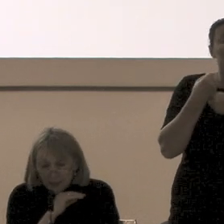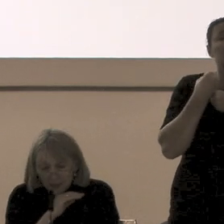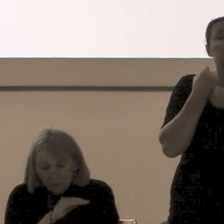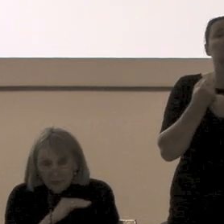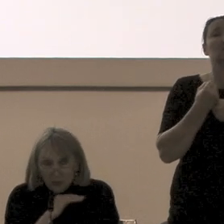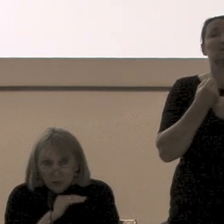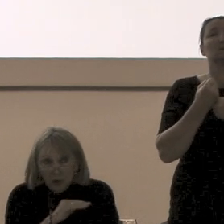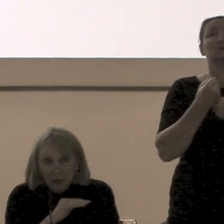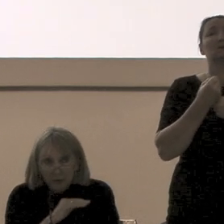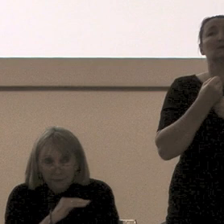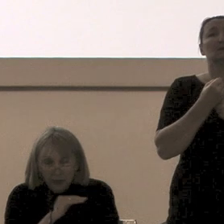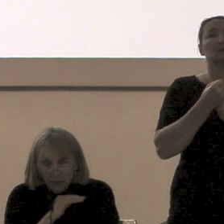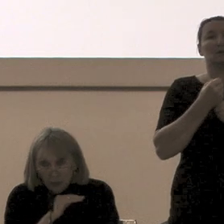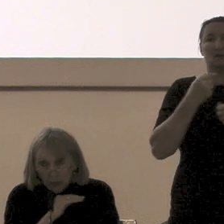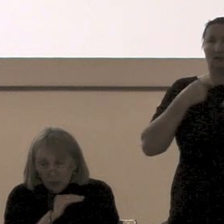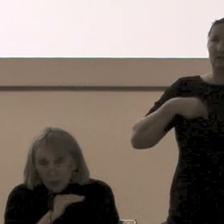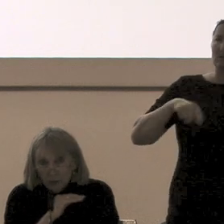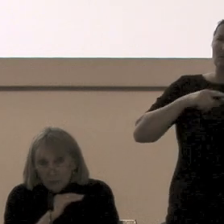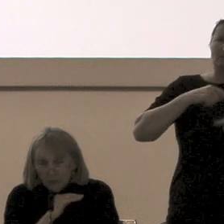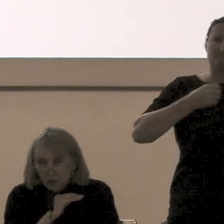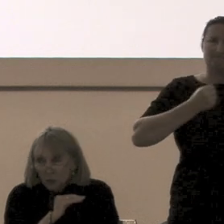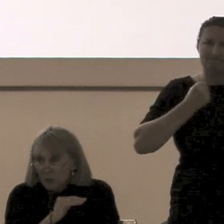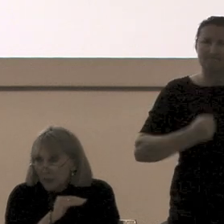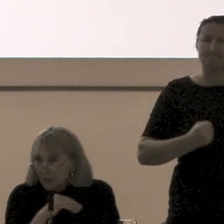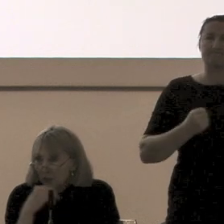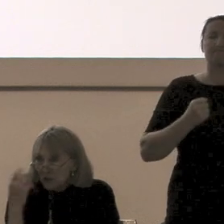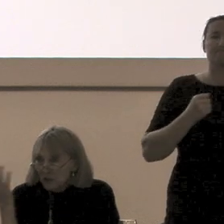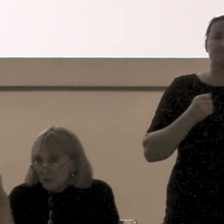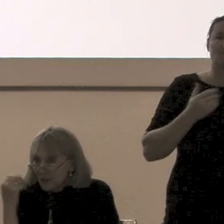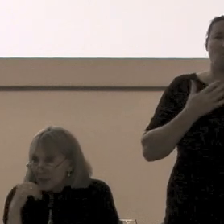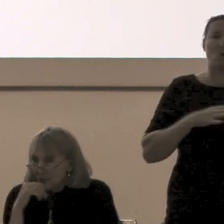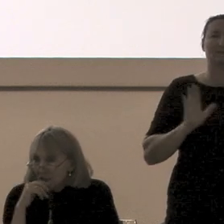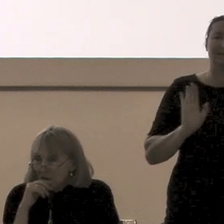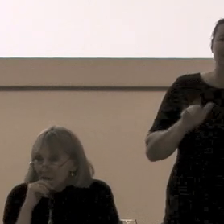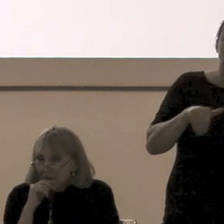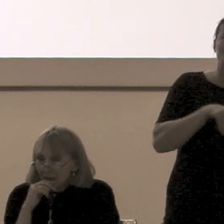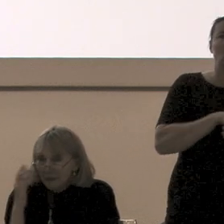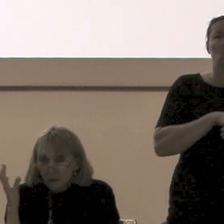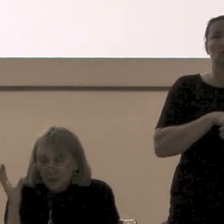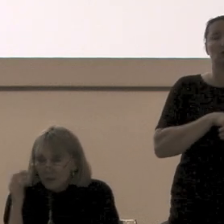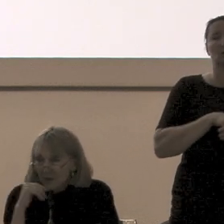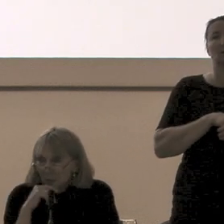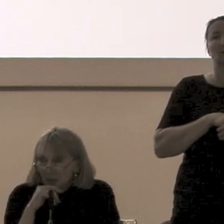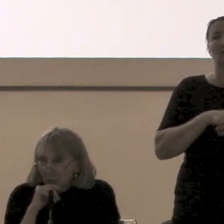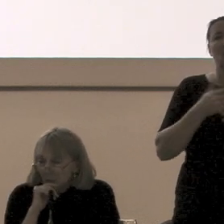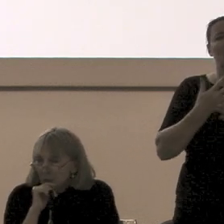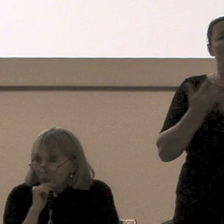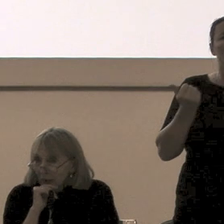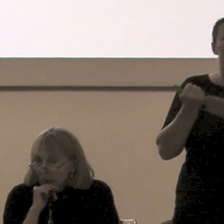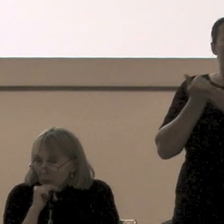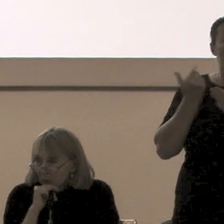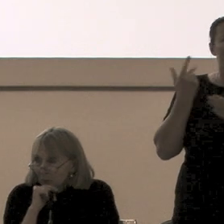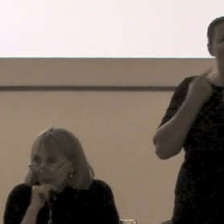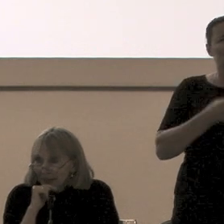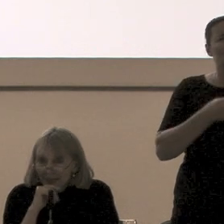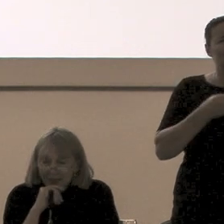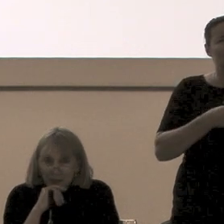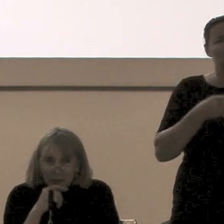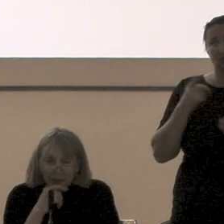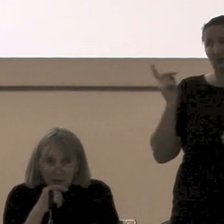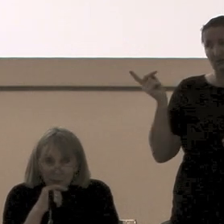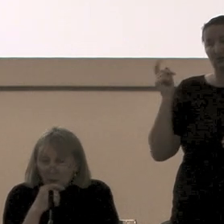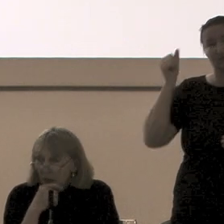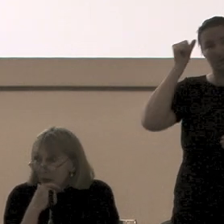was a definite drive towards inclusion, and obviously Richard and lots of other people probably